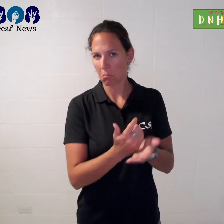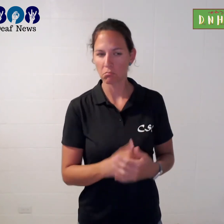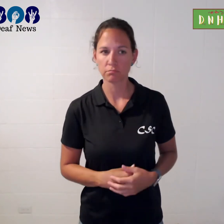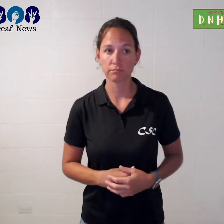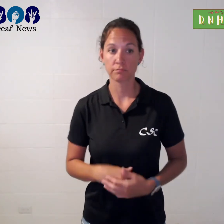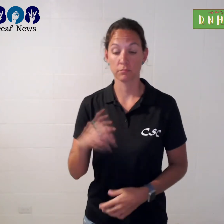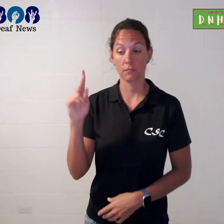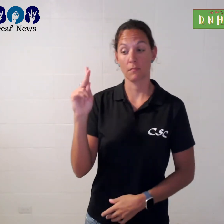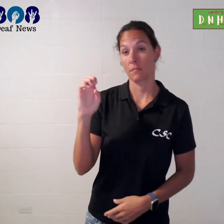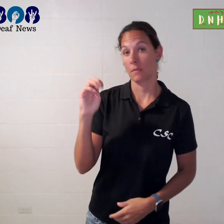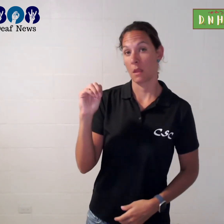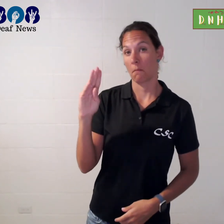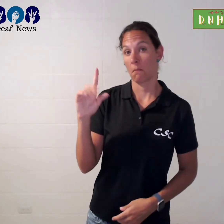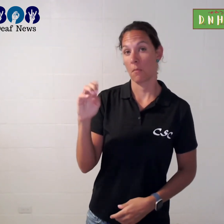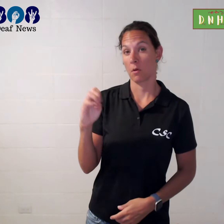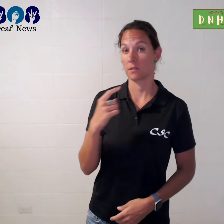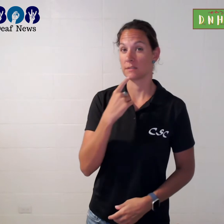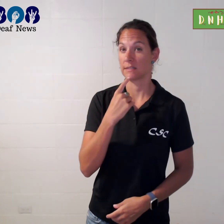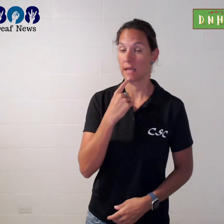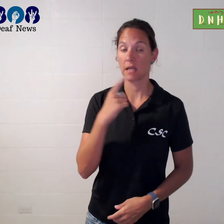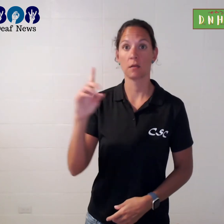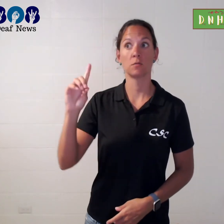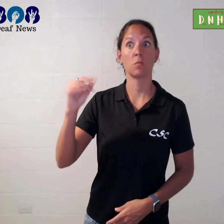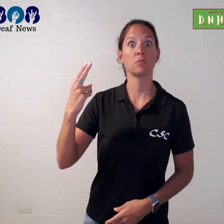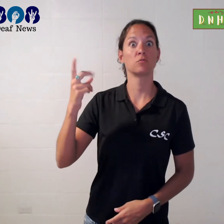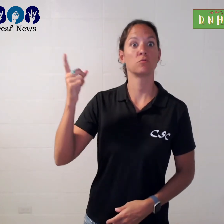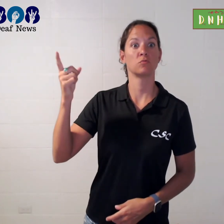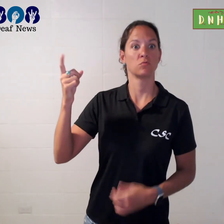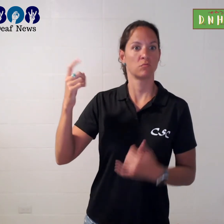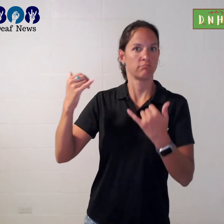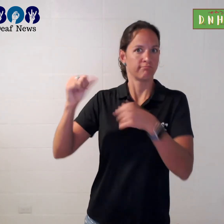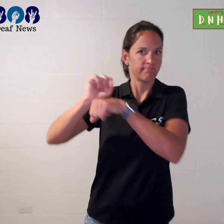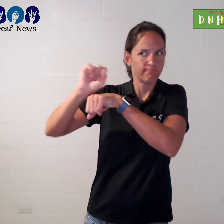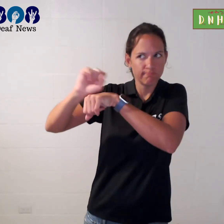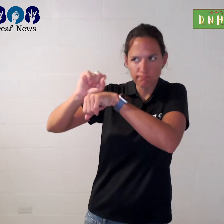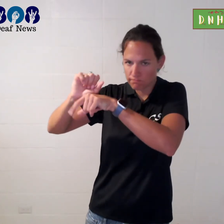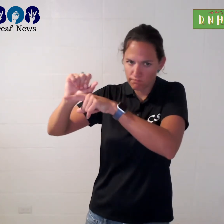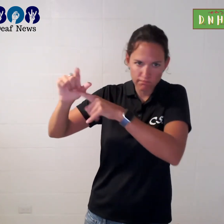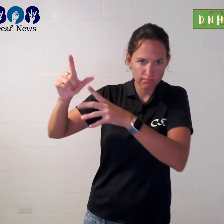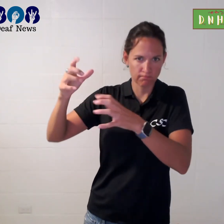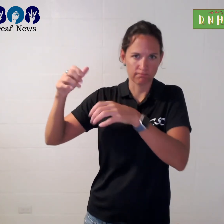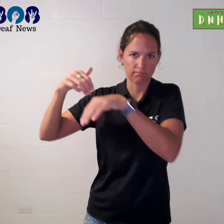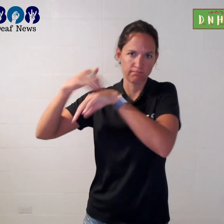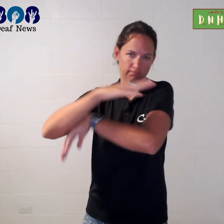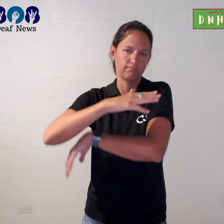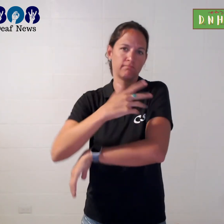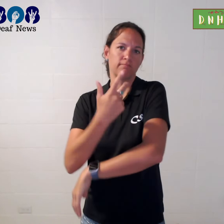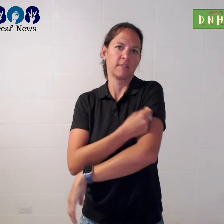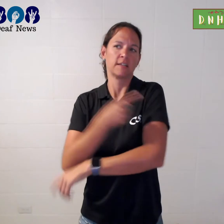Kimball says the DOH is currently working on shipping the vaccine to the